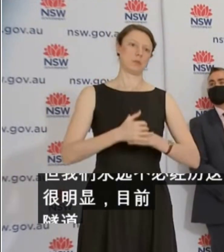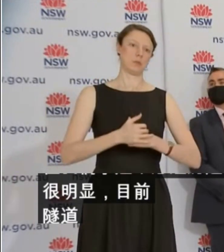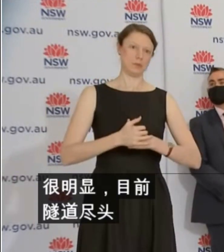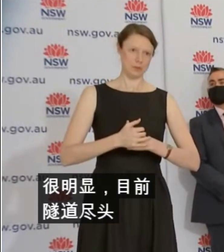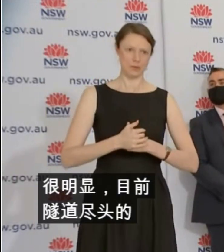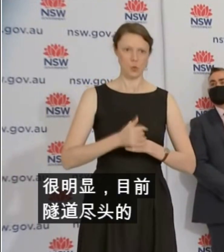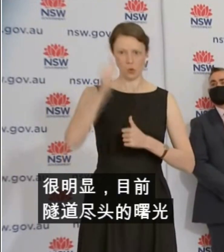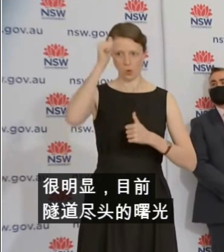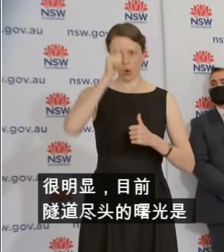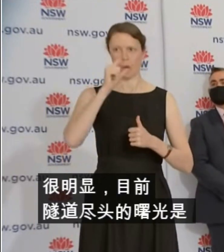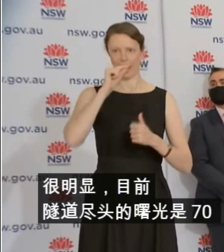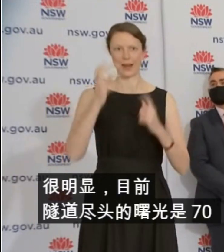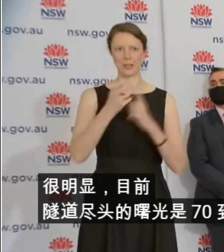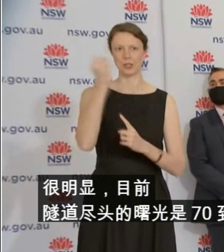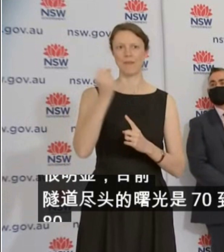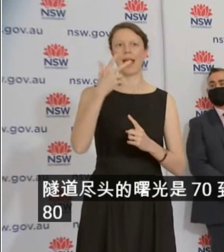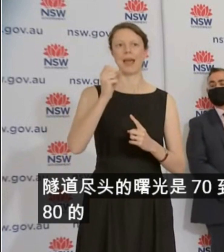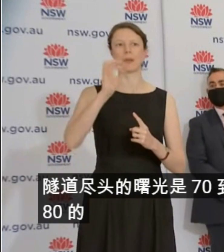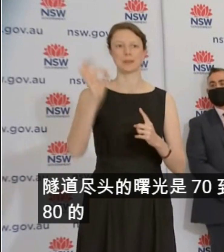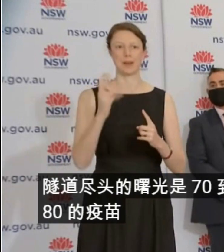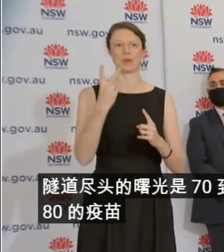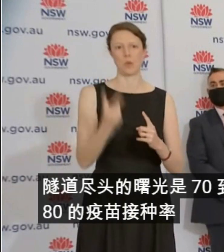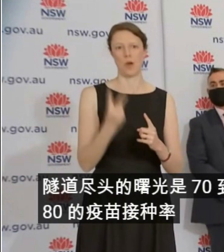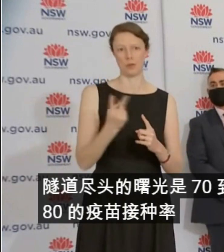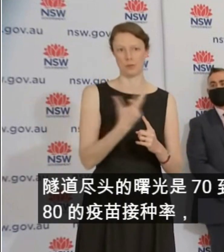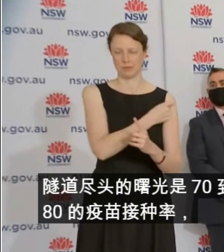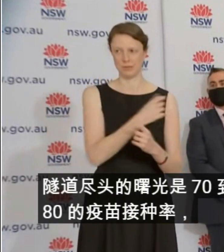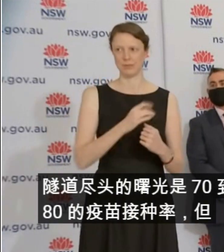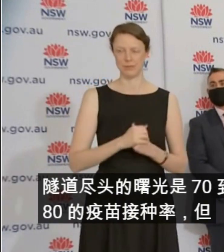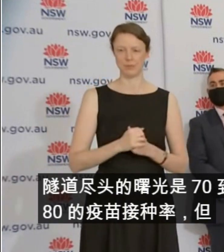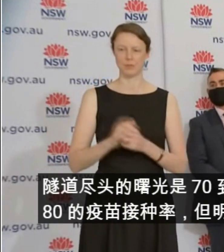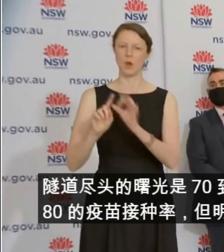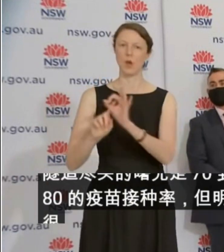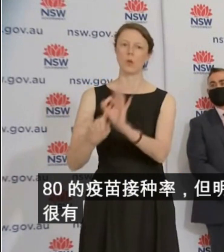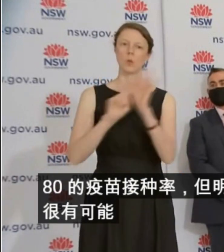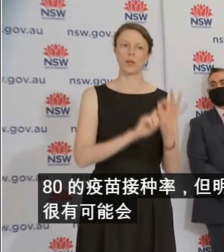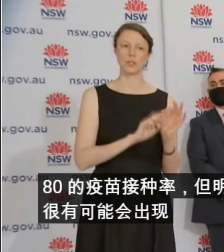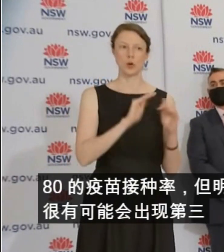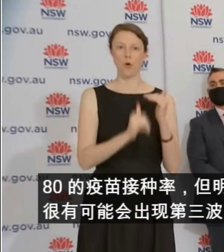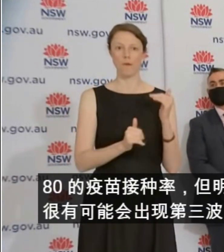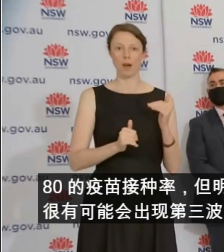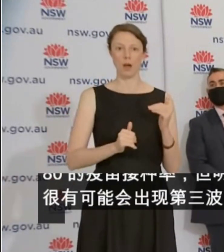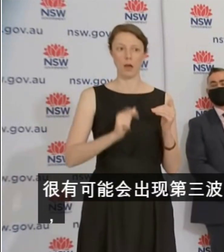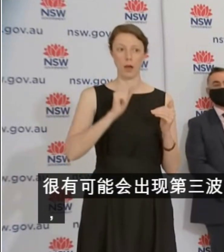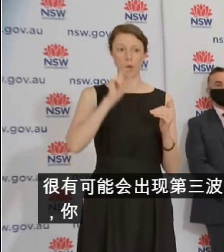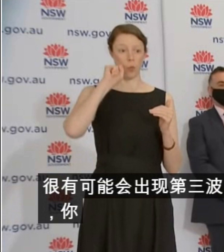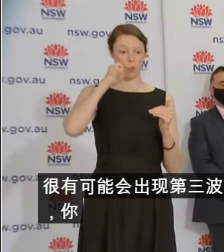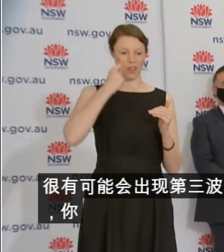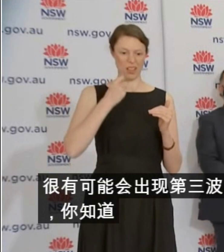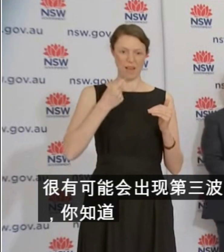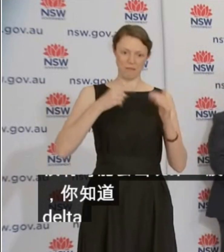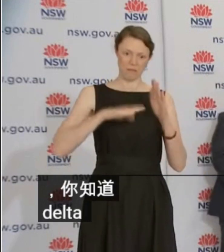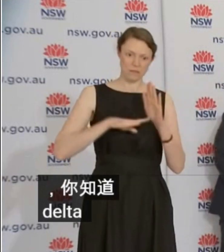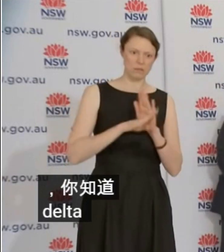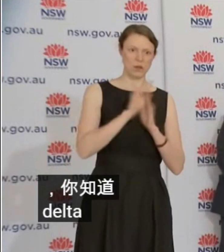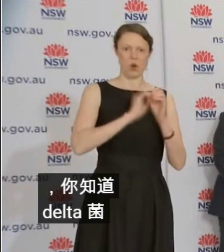the light at the end of the tunnel is that 70 to 80% vaccination rate, but there is every chance that there could be a third wave next year. Do you know what